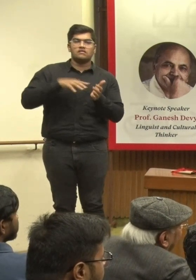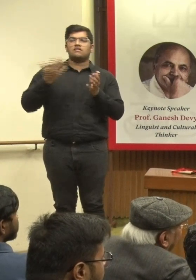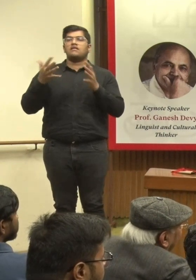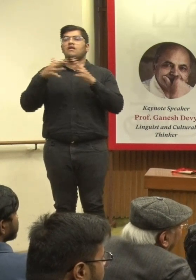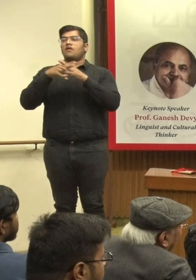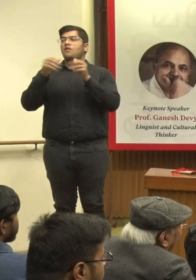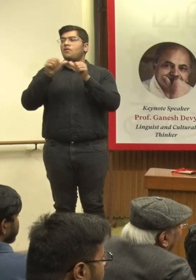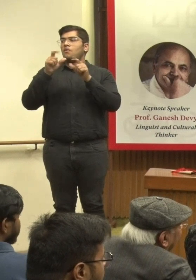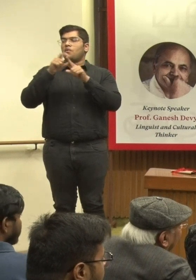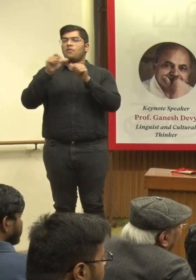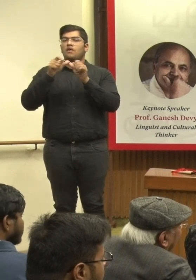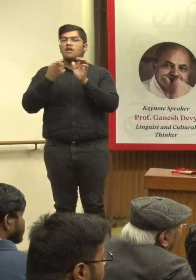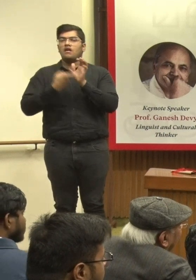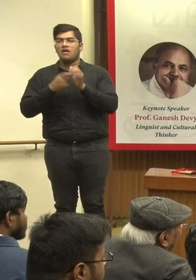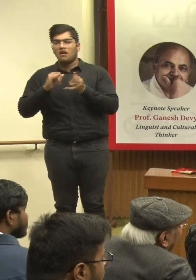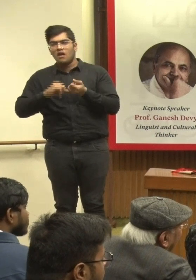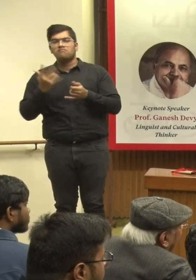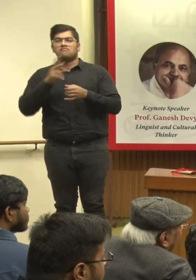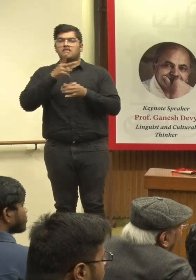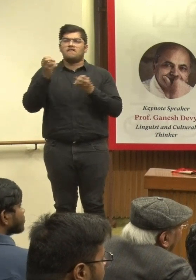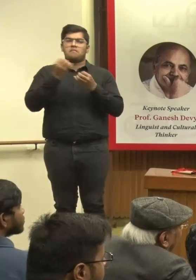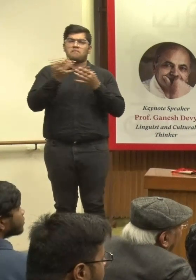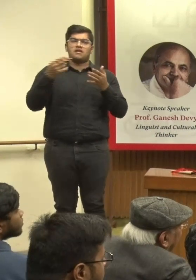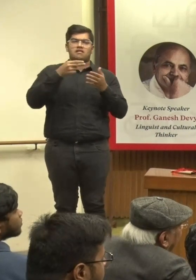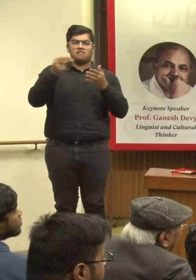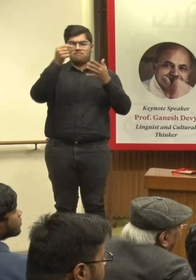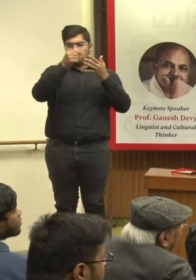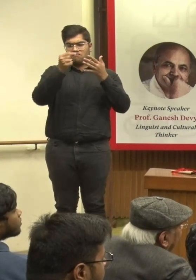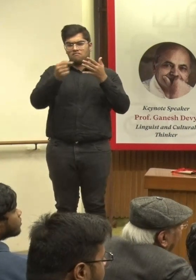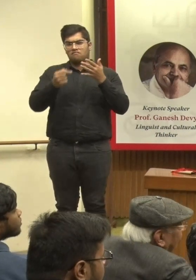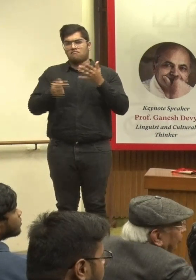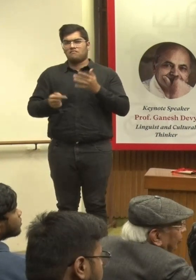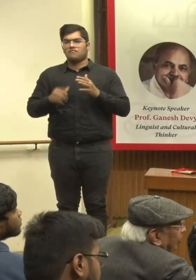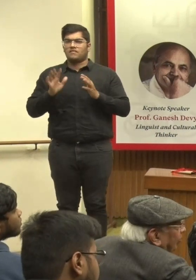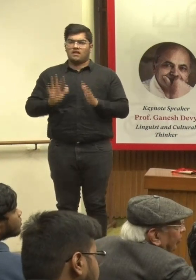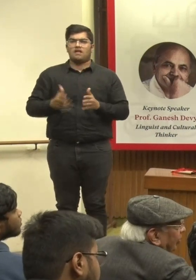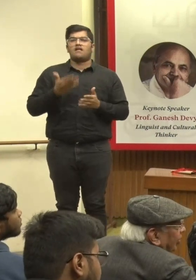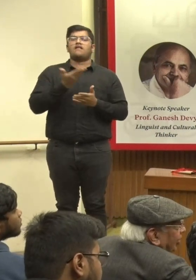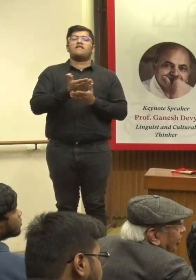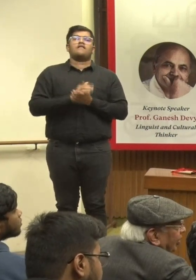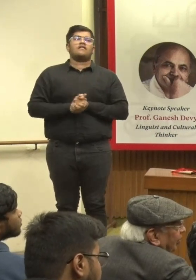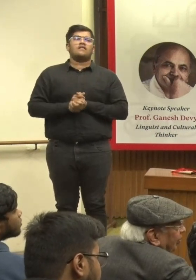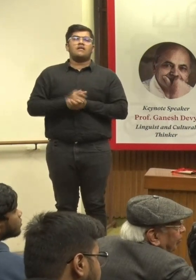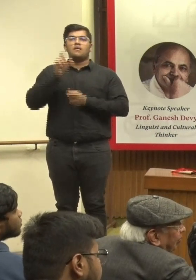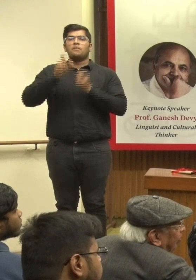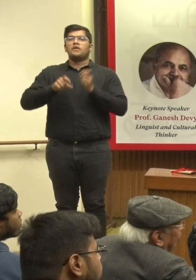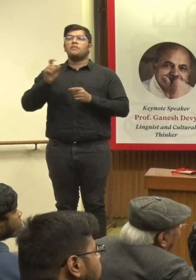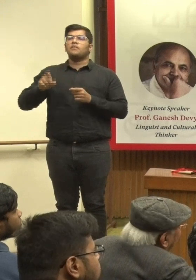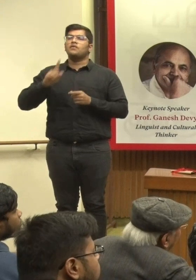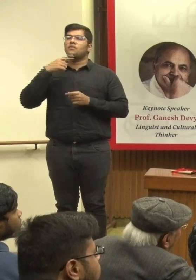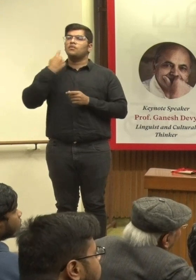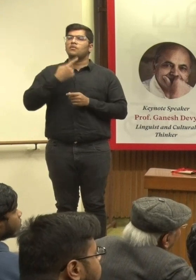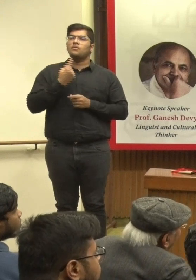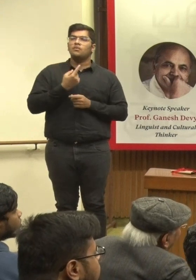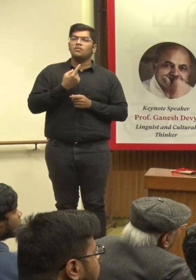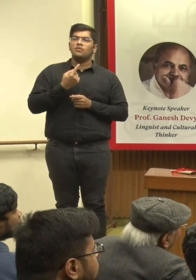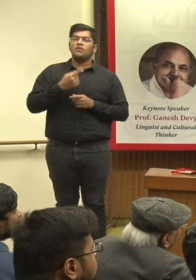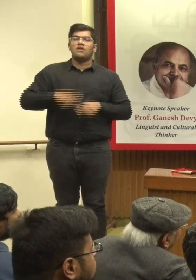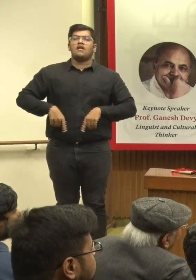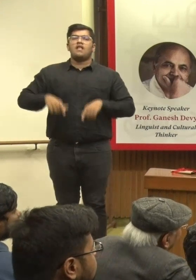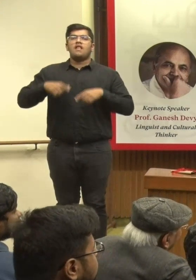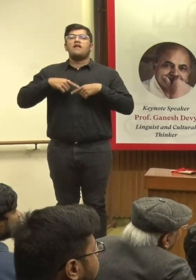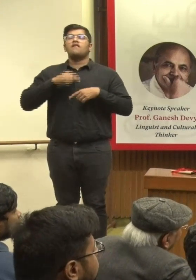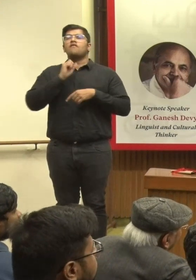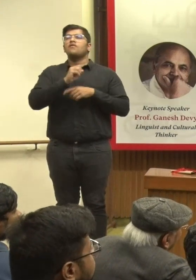Yenaris, Yerakulas, Haki Pikis, the bird catchers, people who play, they live